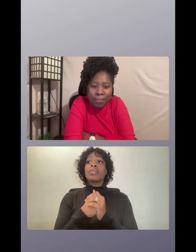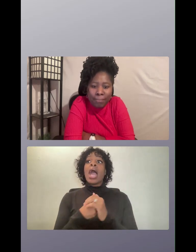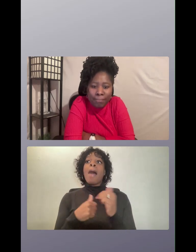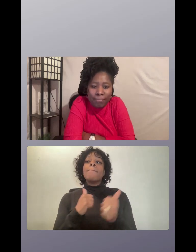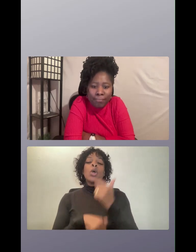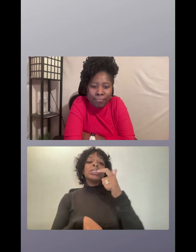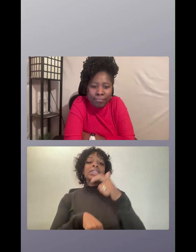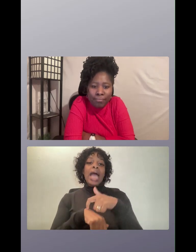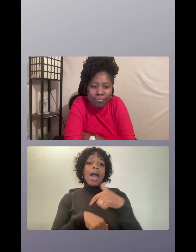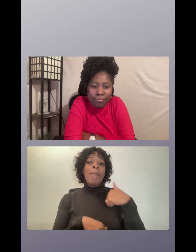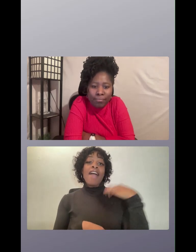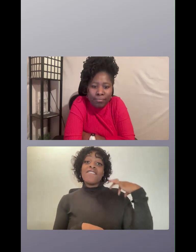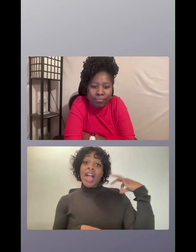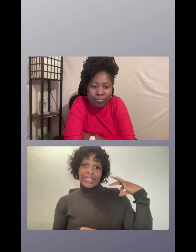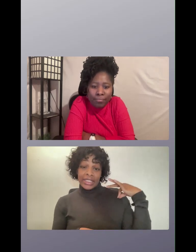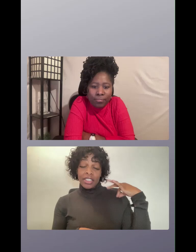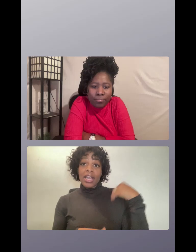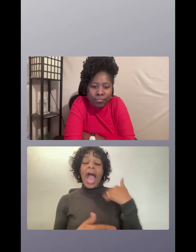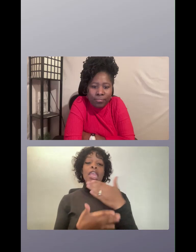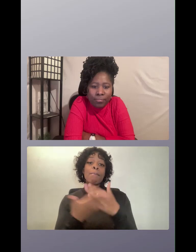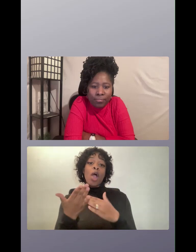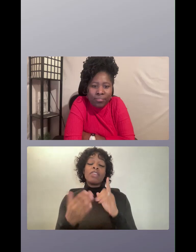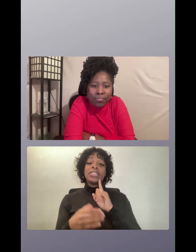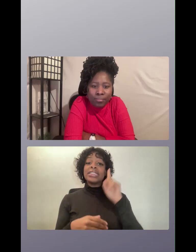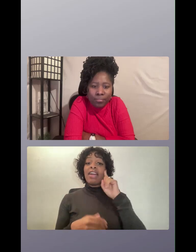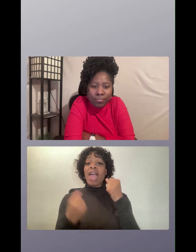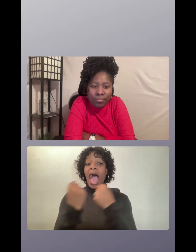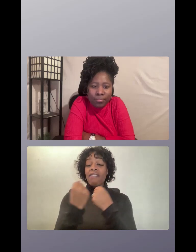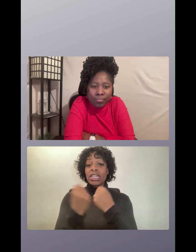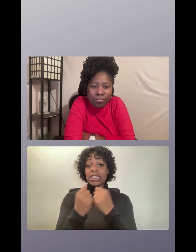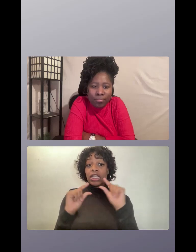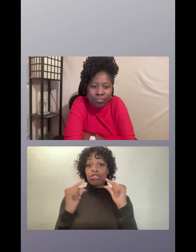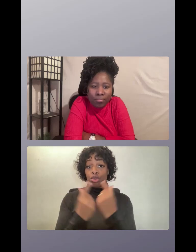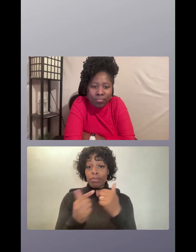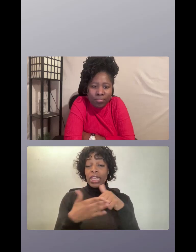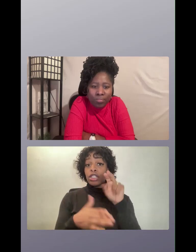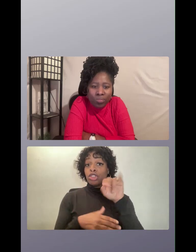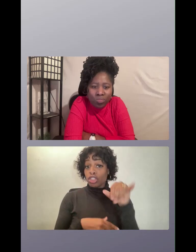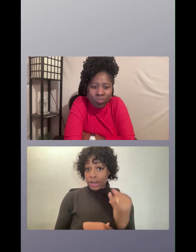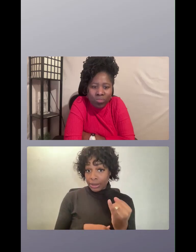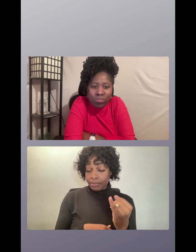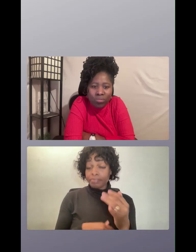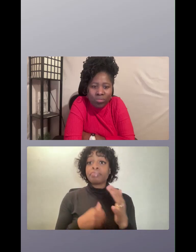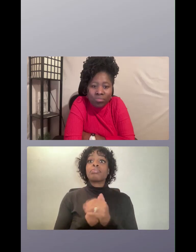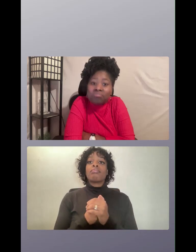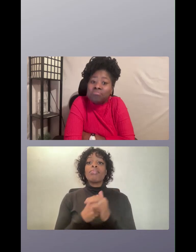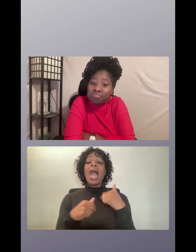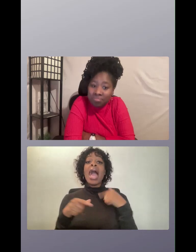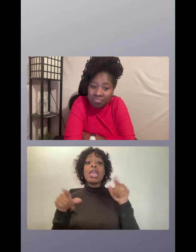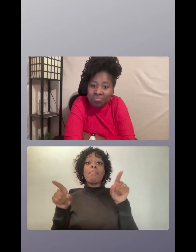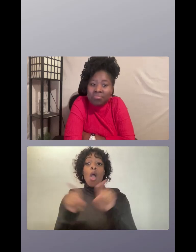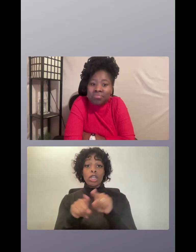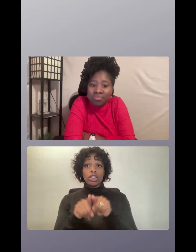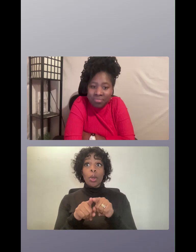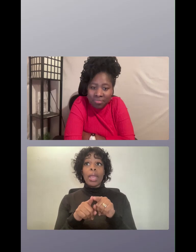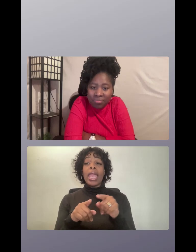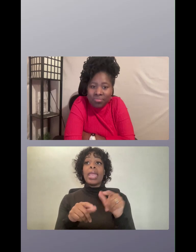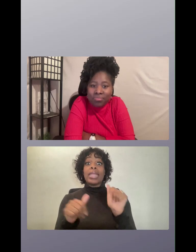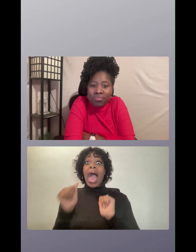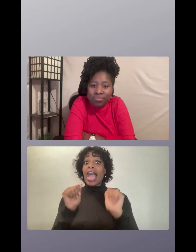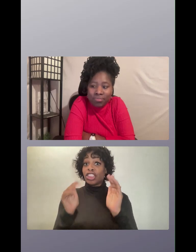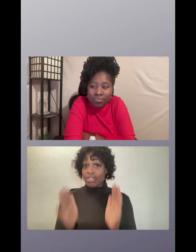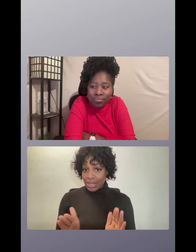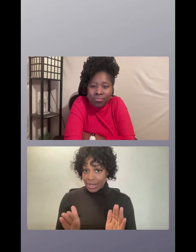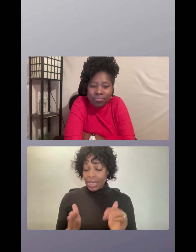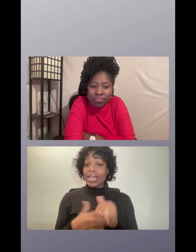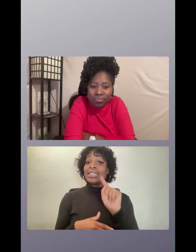living. Most of the time I volunteer. I am part of the deaf advocacy group in New Jersey. I am also